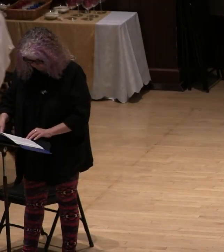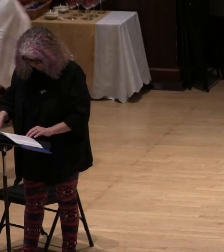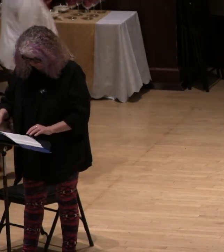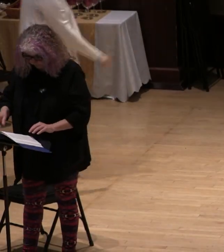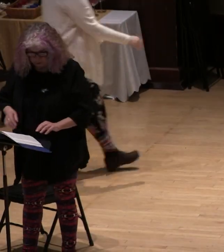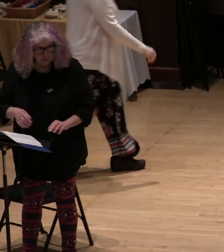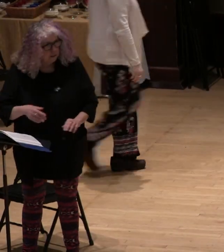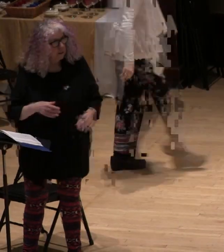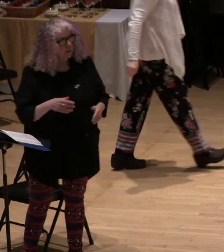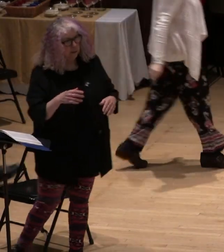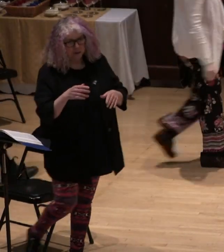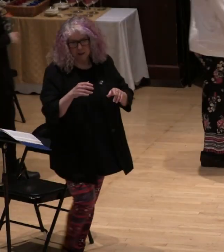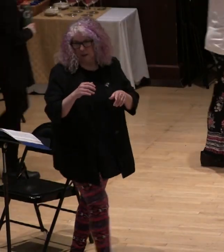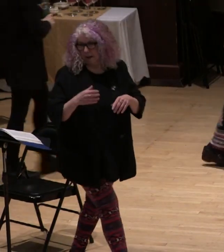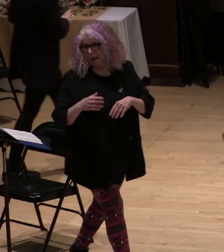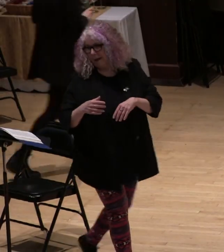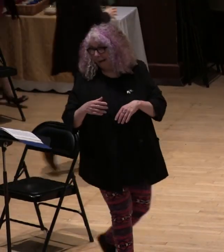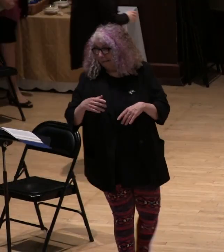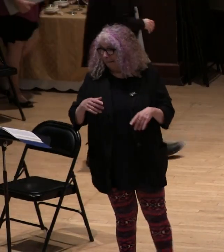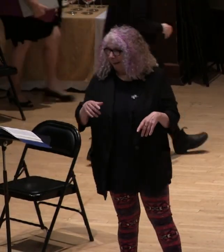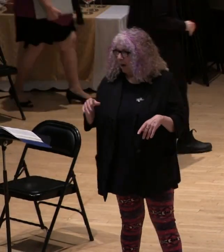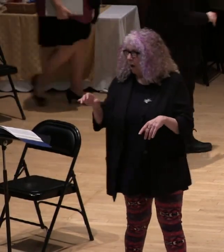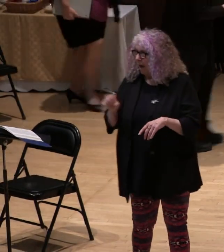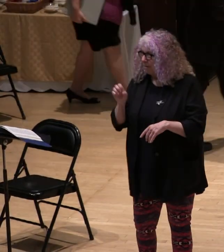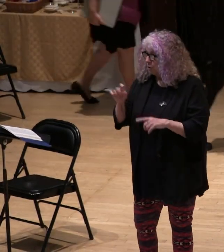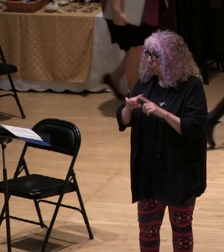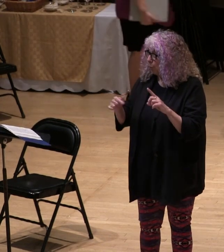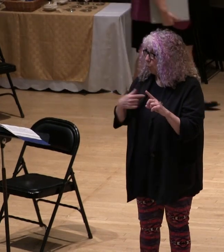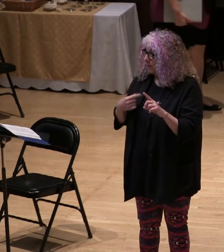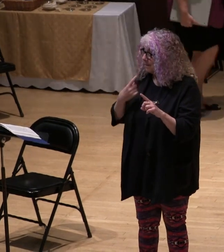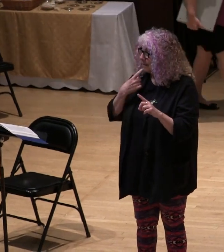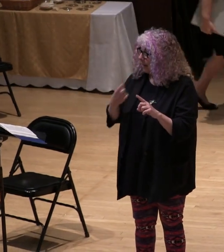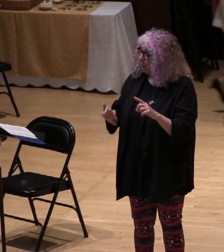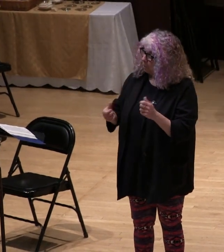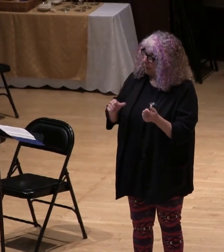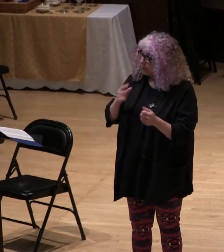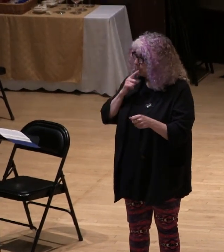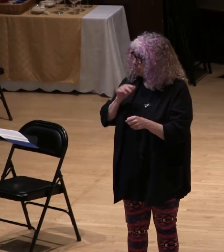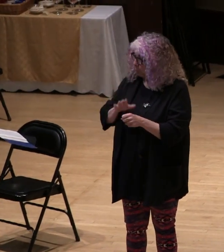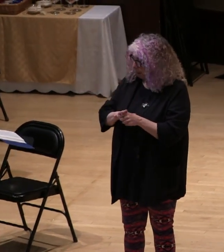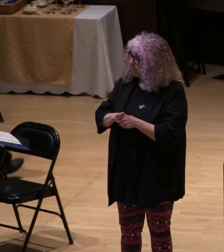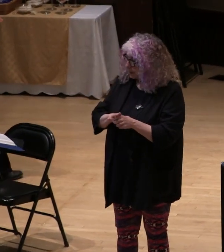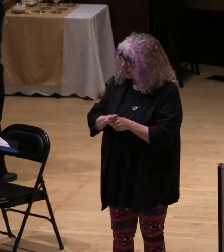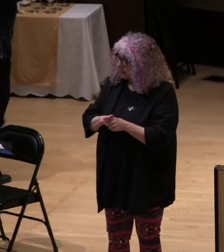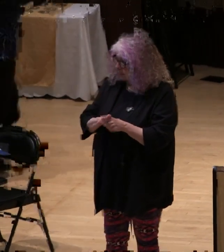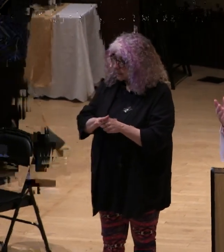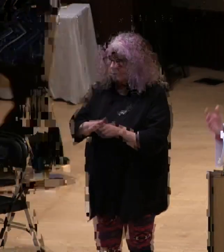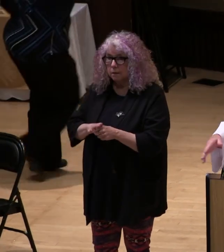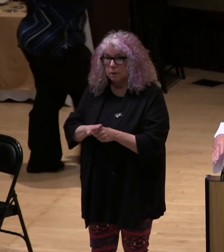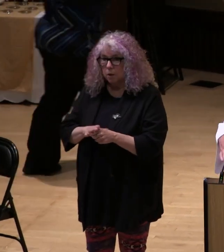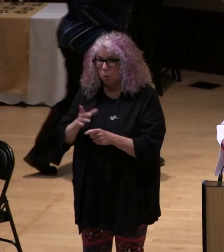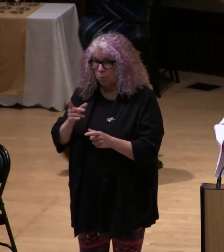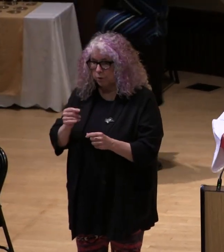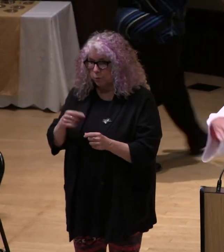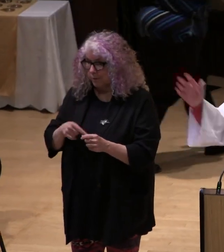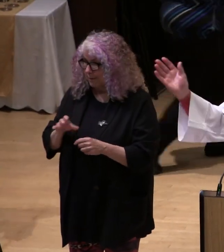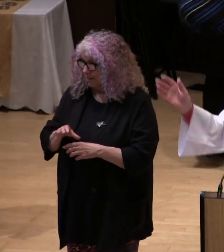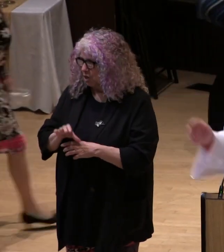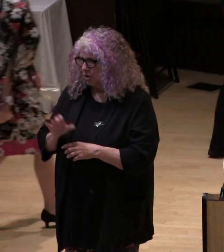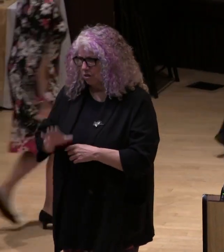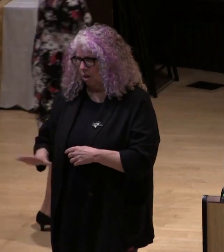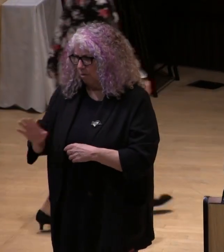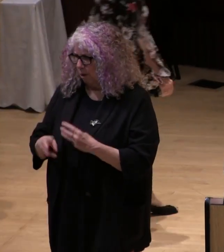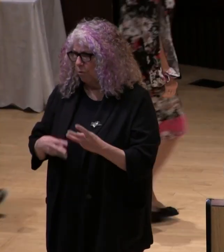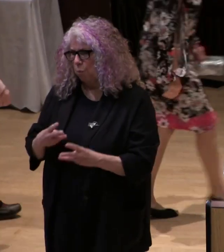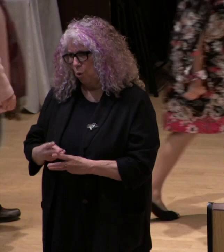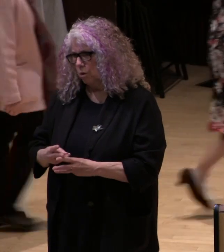Every Easter, we have the opportunity to renew our baptismal promises, to make our profession of faith. We do this in churches all